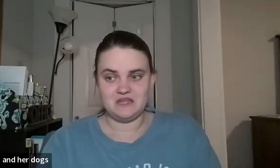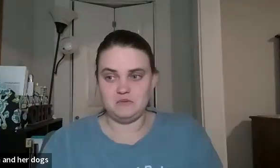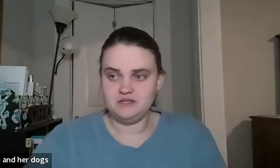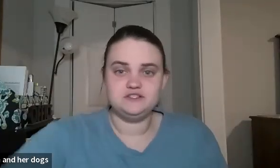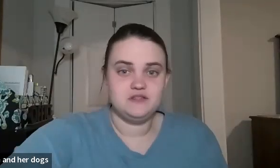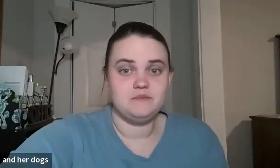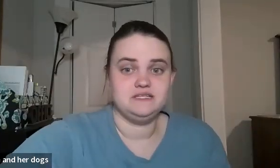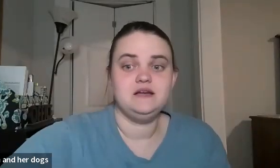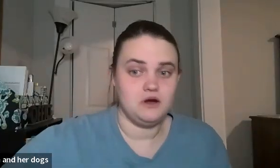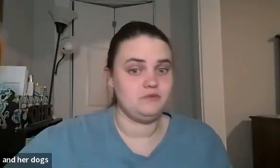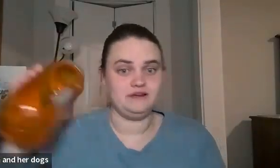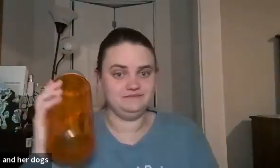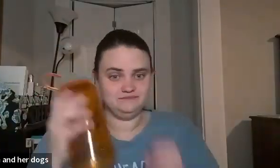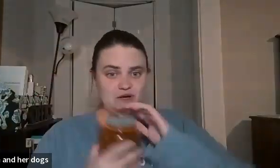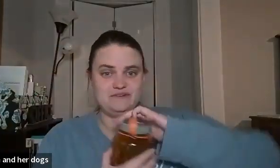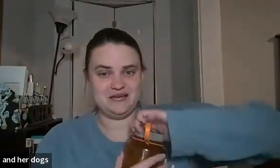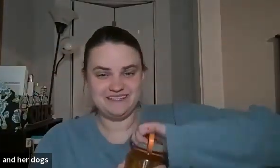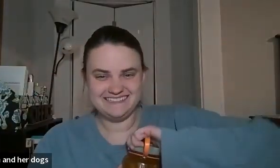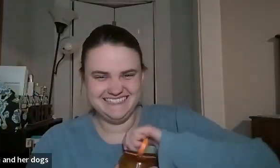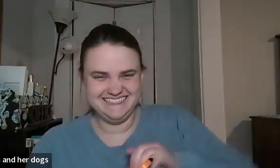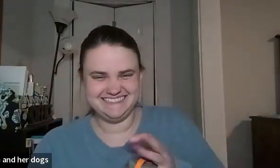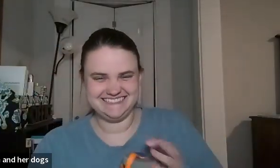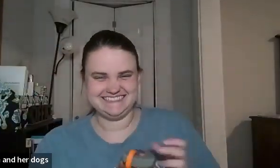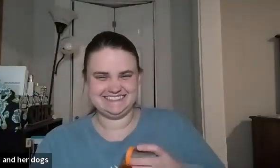And while y'all do that, I'm gonna take a water break. Perfect timing.